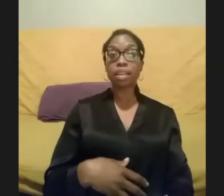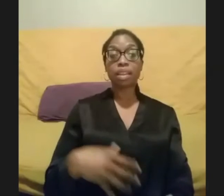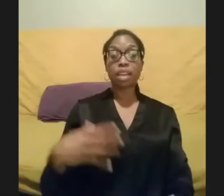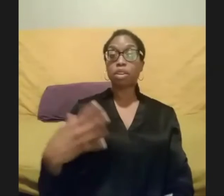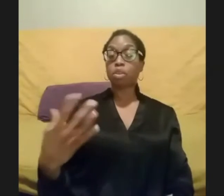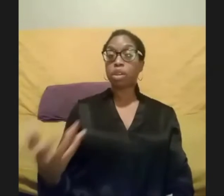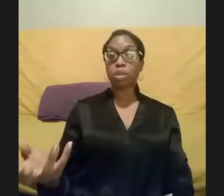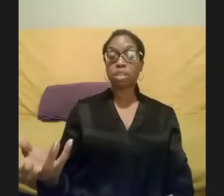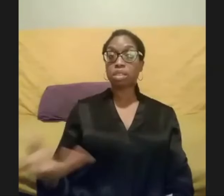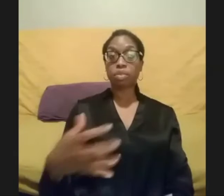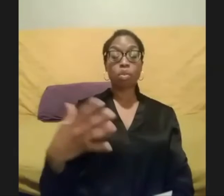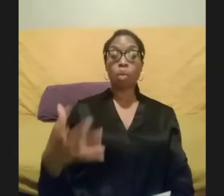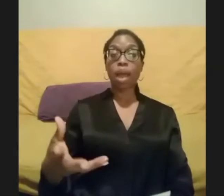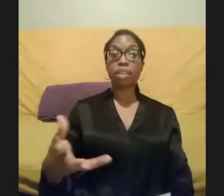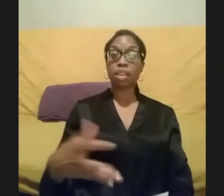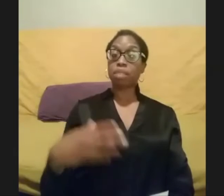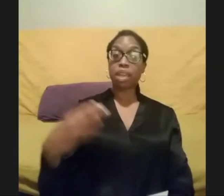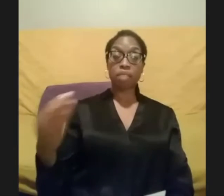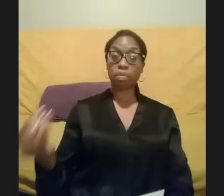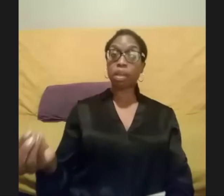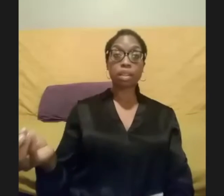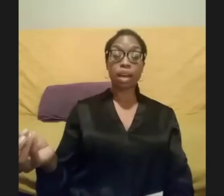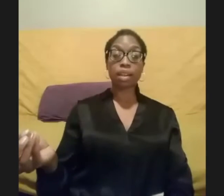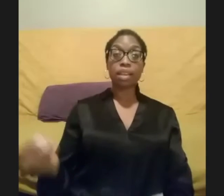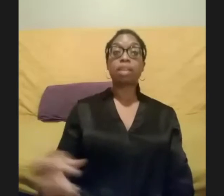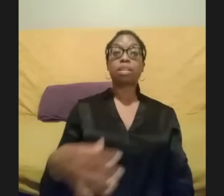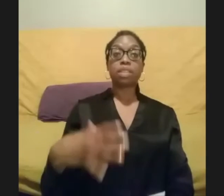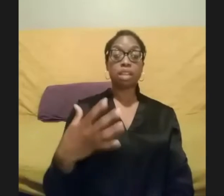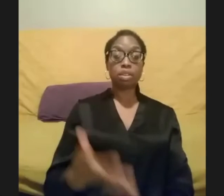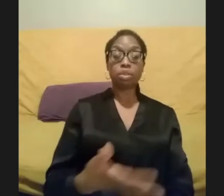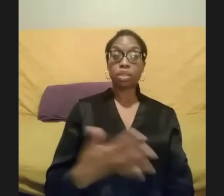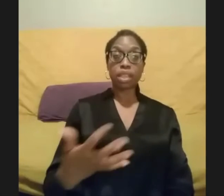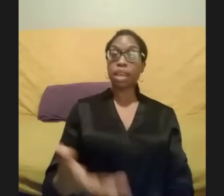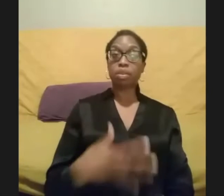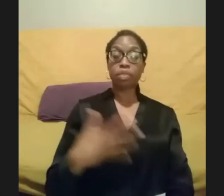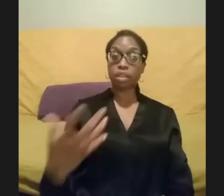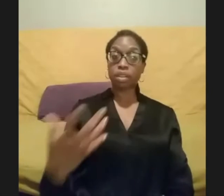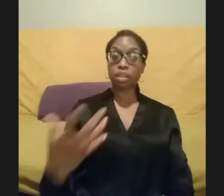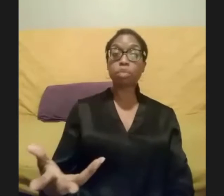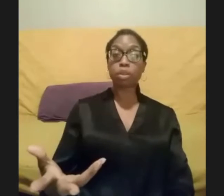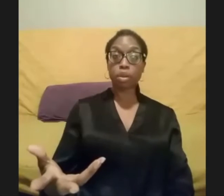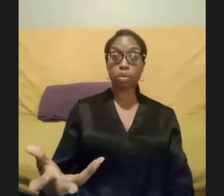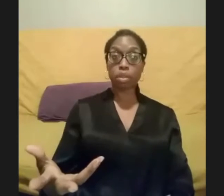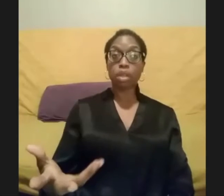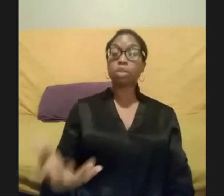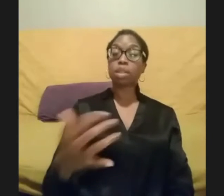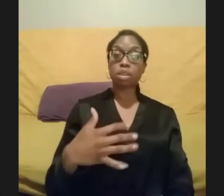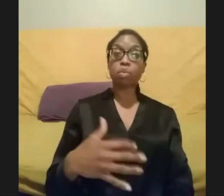that no one notices for a while, and then you may have a blood clot, and all of a sudden you do a scan and you find tumor growth. So that's another way